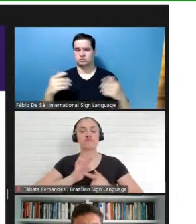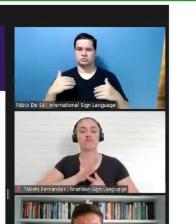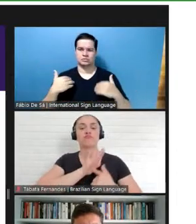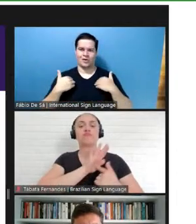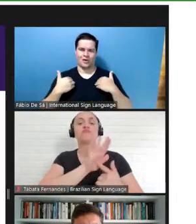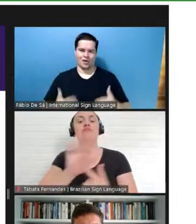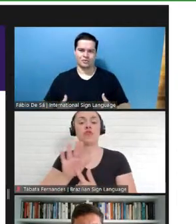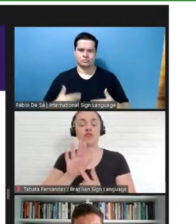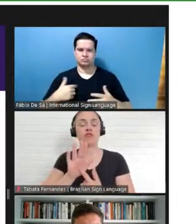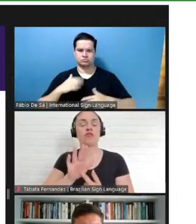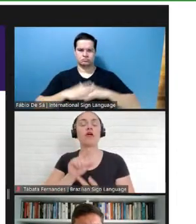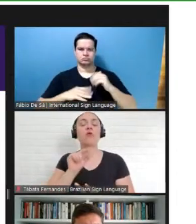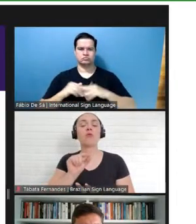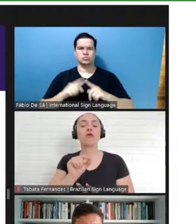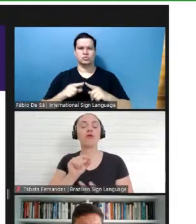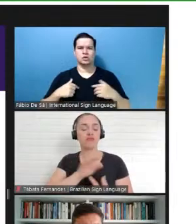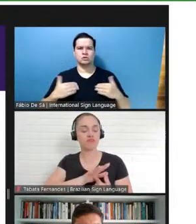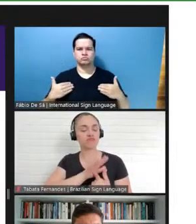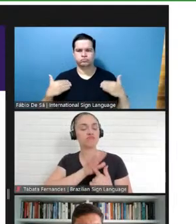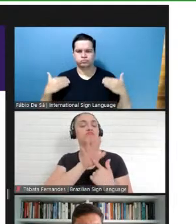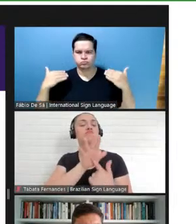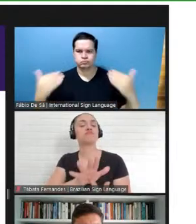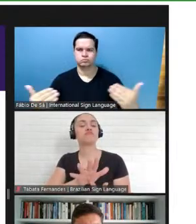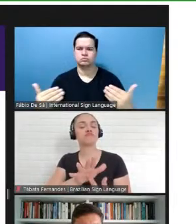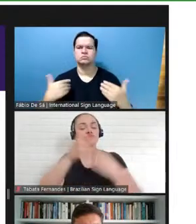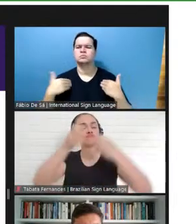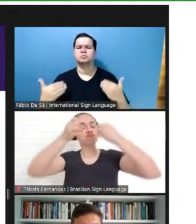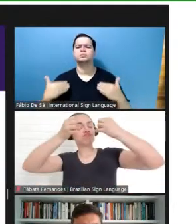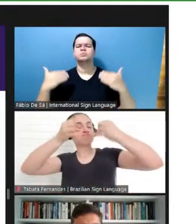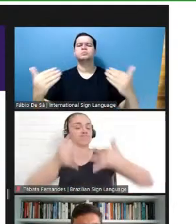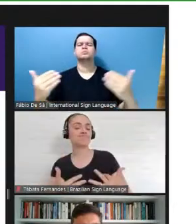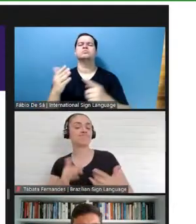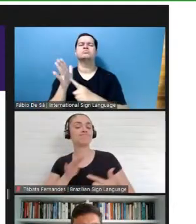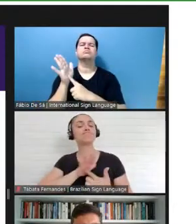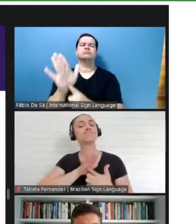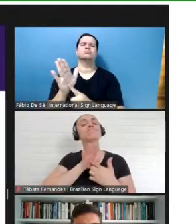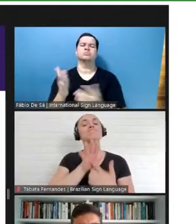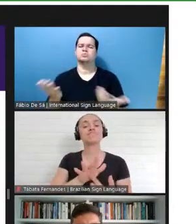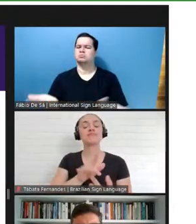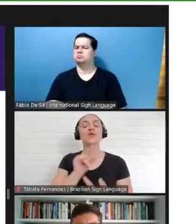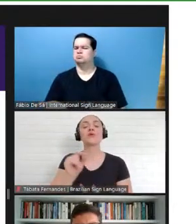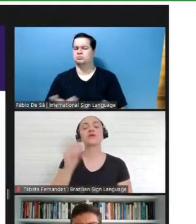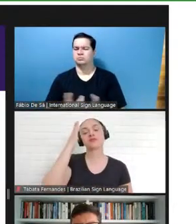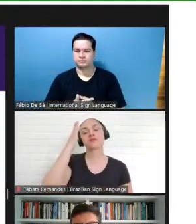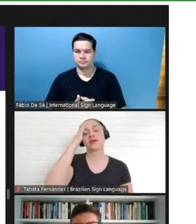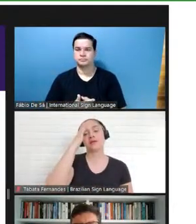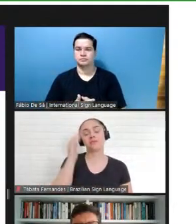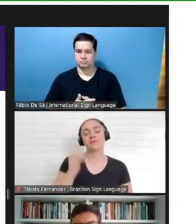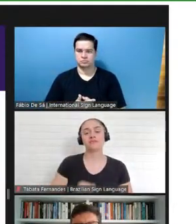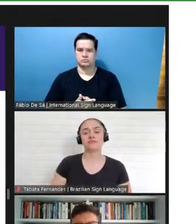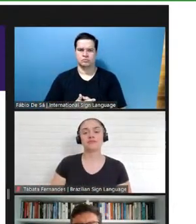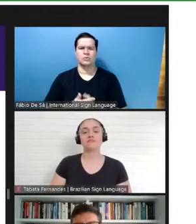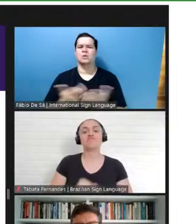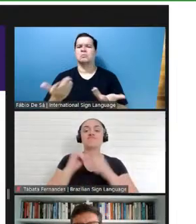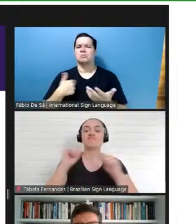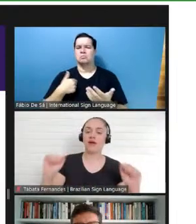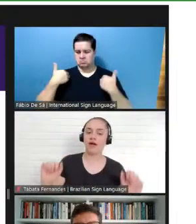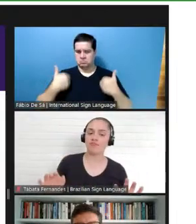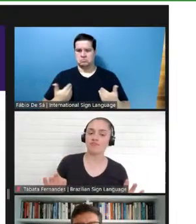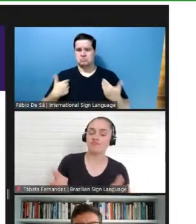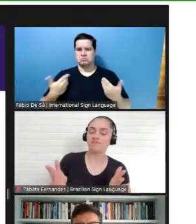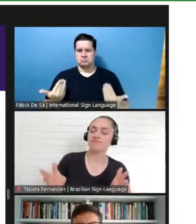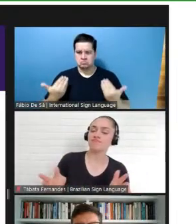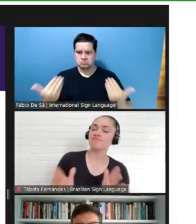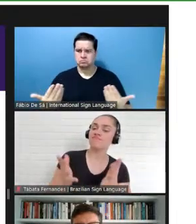know, express what they know. So we can design each of these proactively so that learners come into a